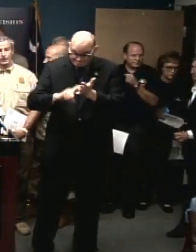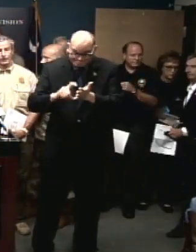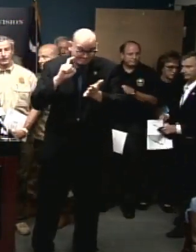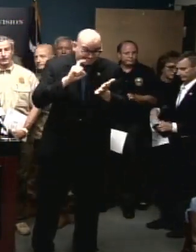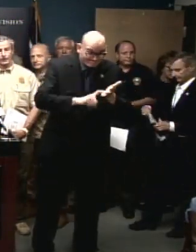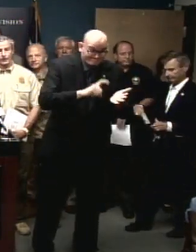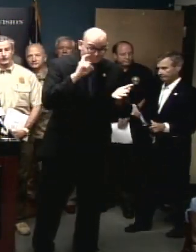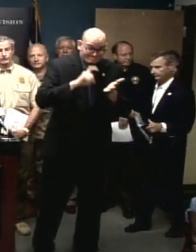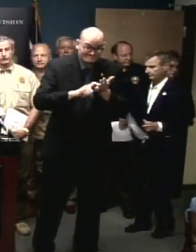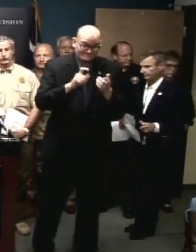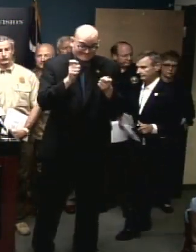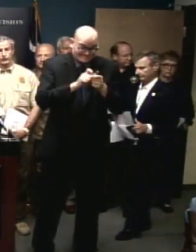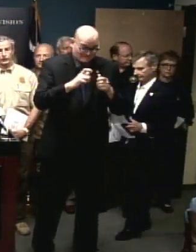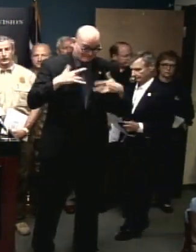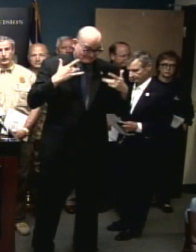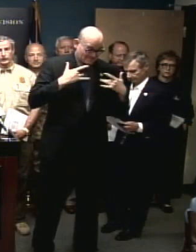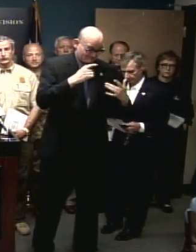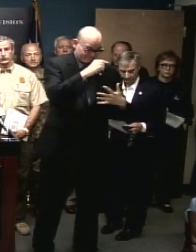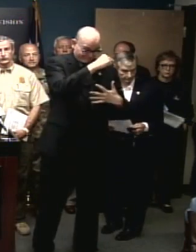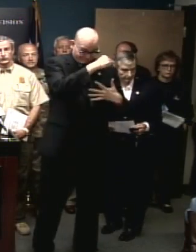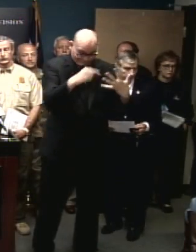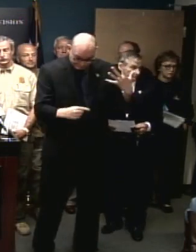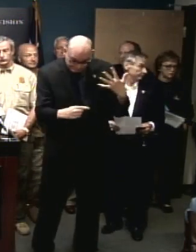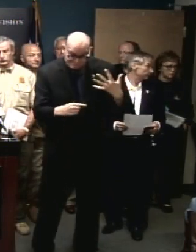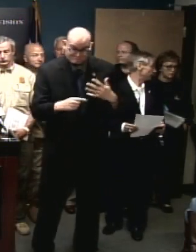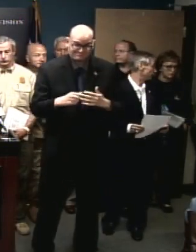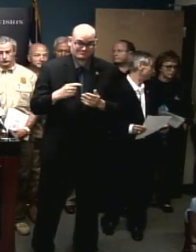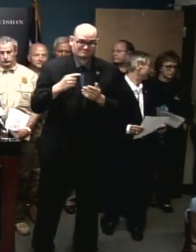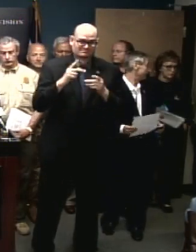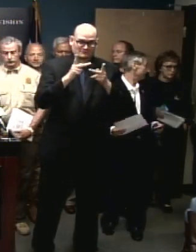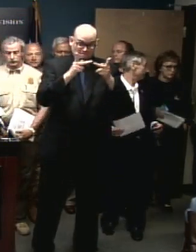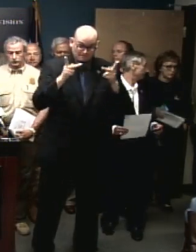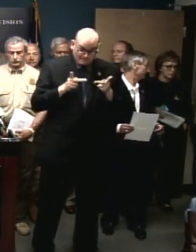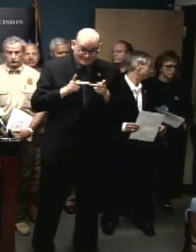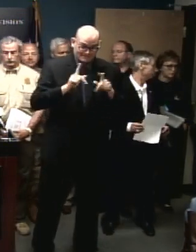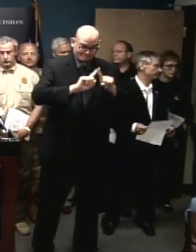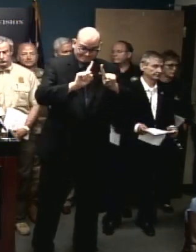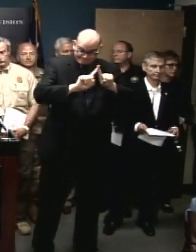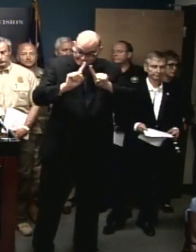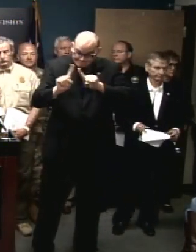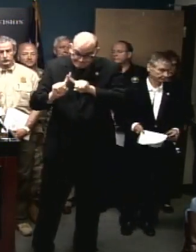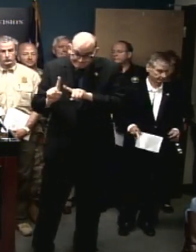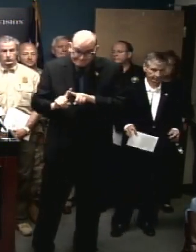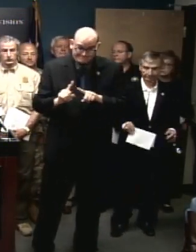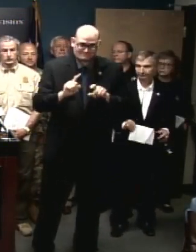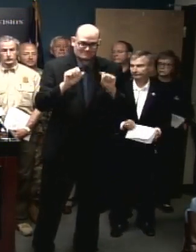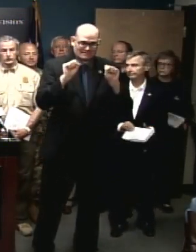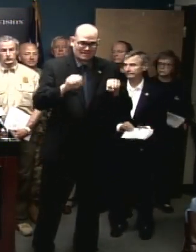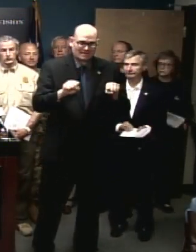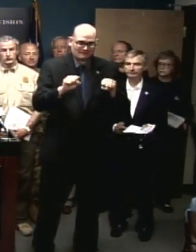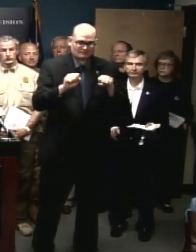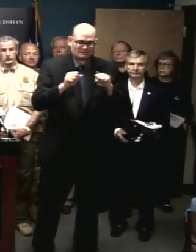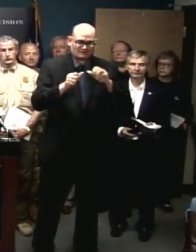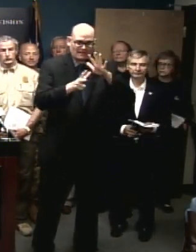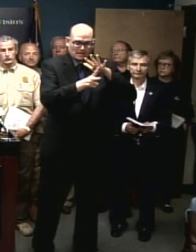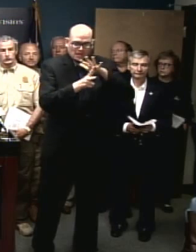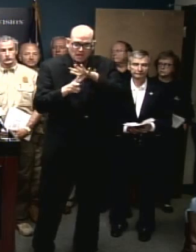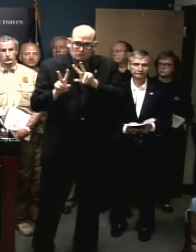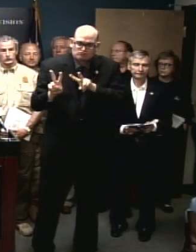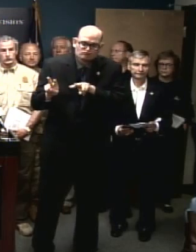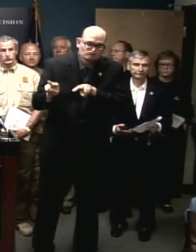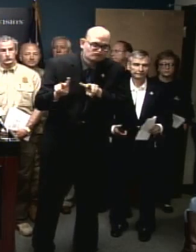what we could see on the ground. It was good because they were, able to get up in the air and see some of it. They were able to